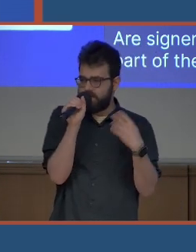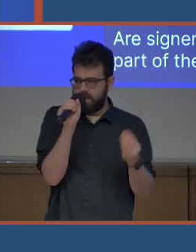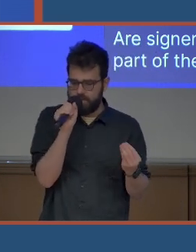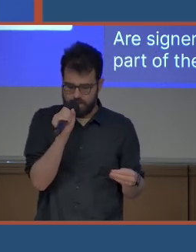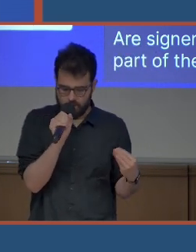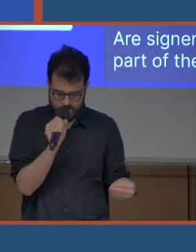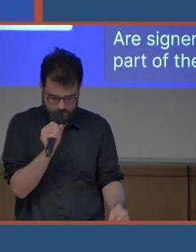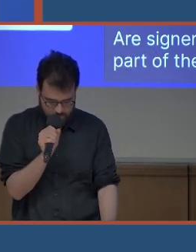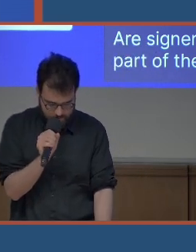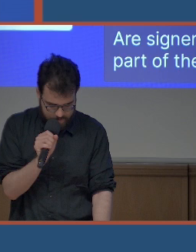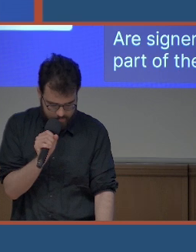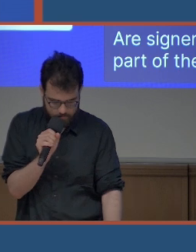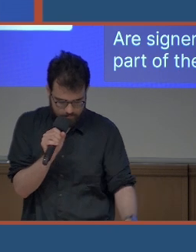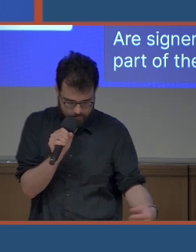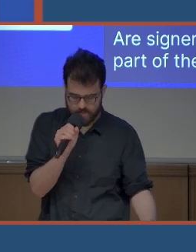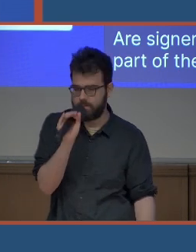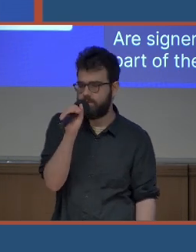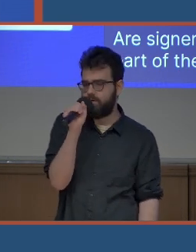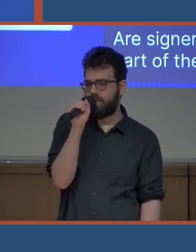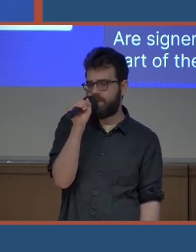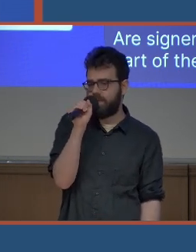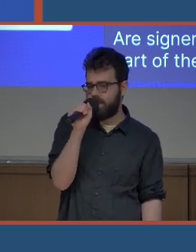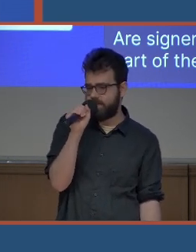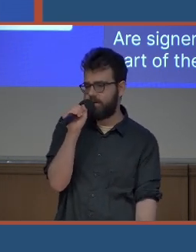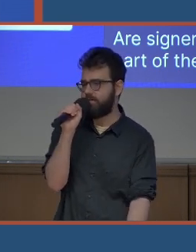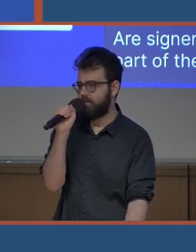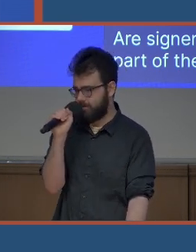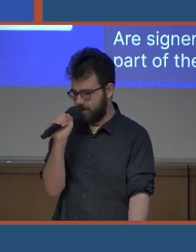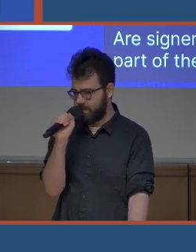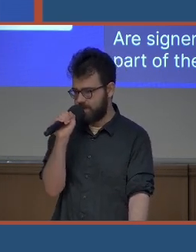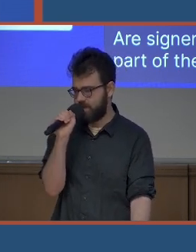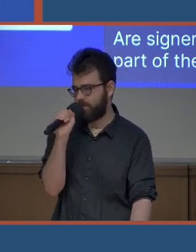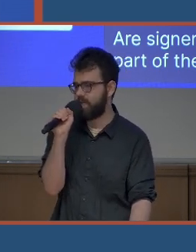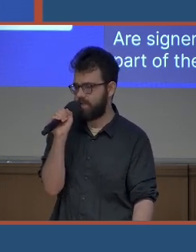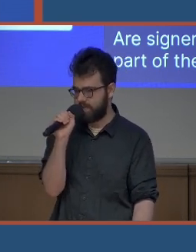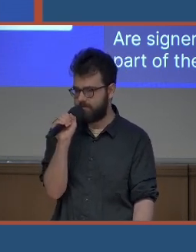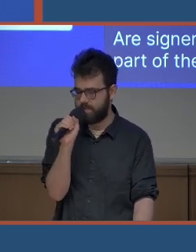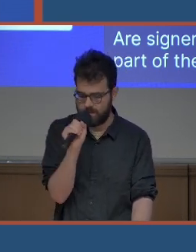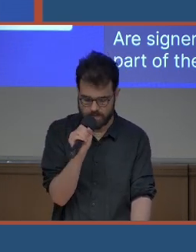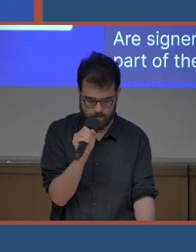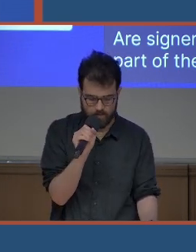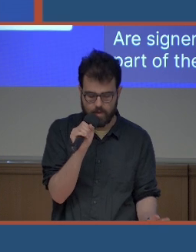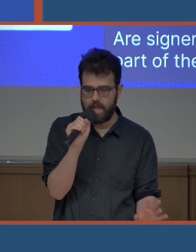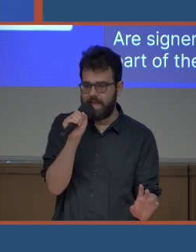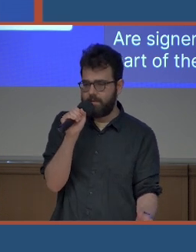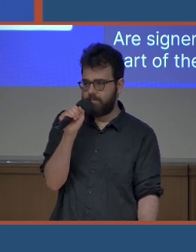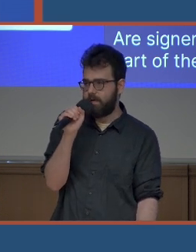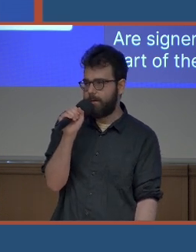some sign languages are more similar to each other. For example, let's take ASL and the French sign language LSF as an